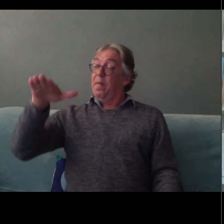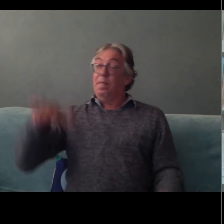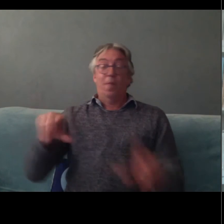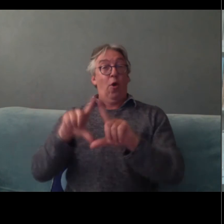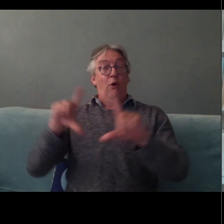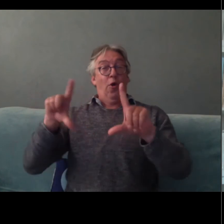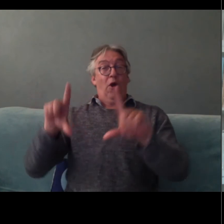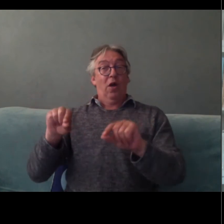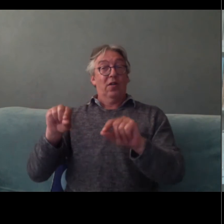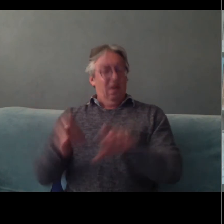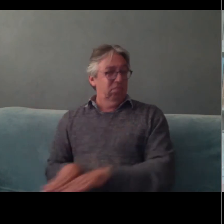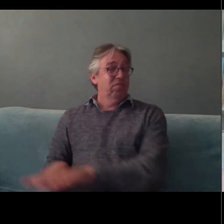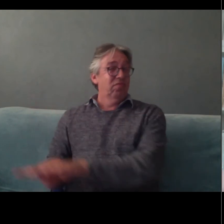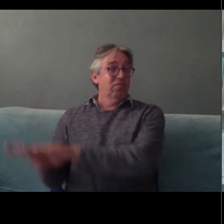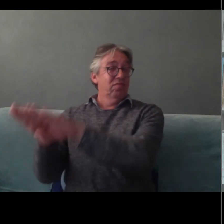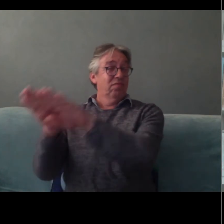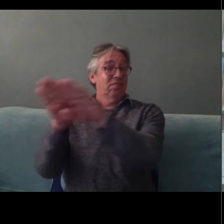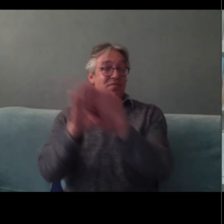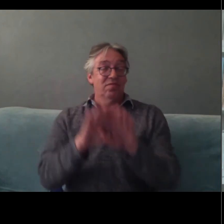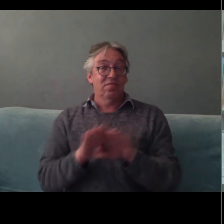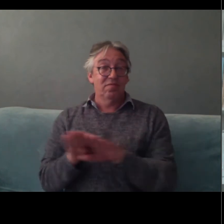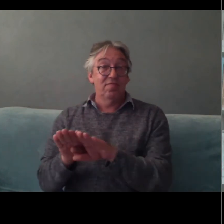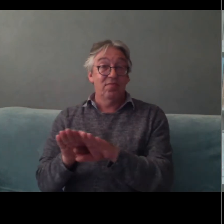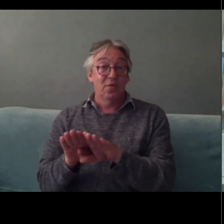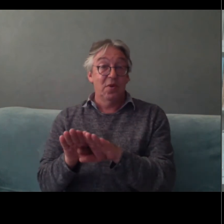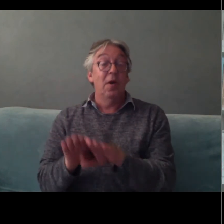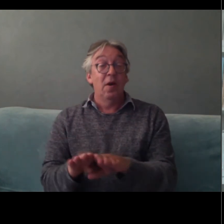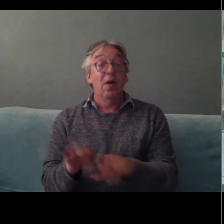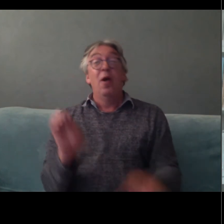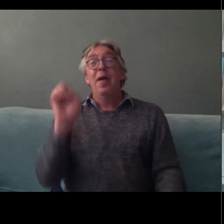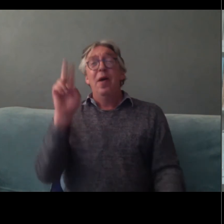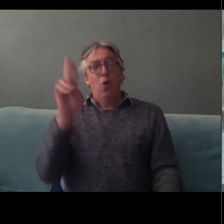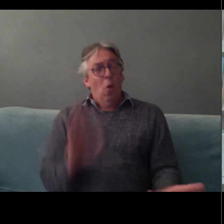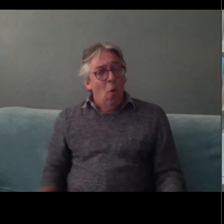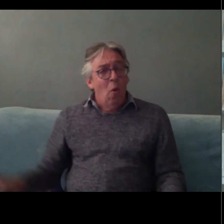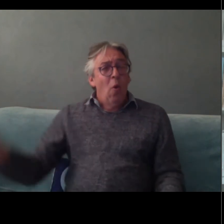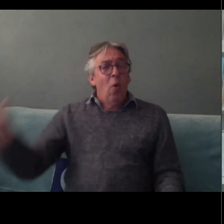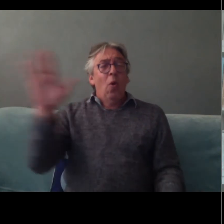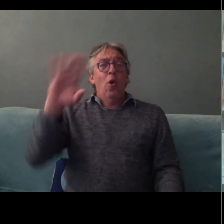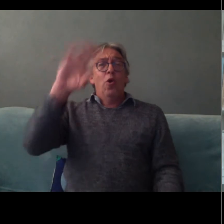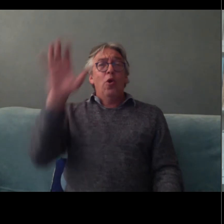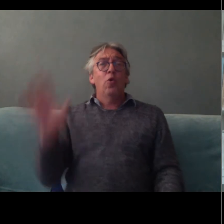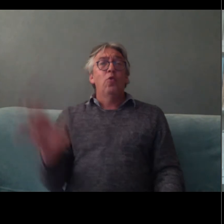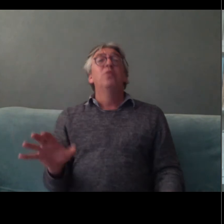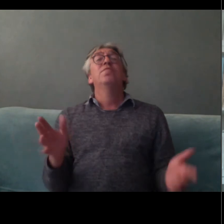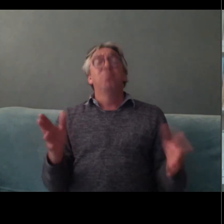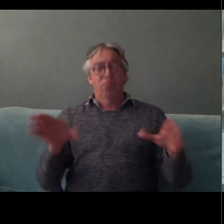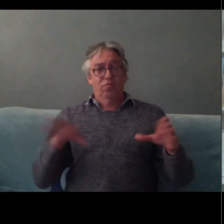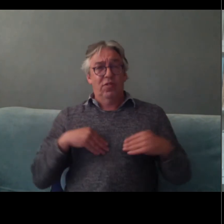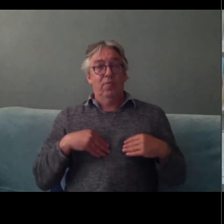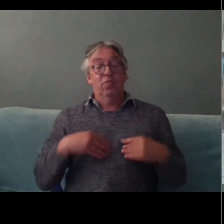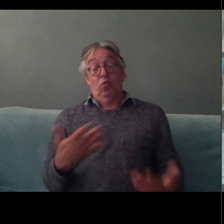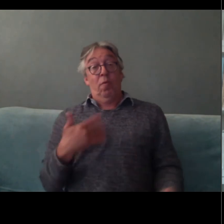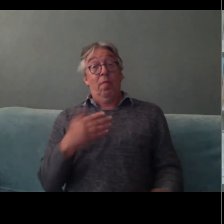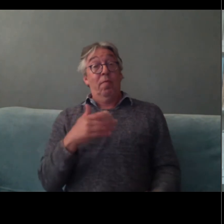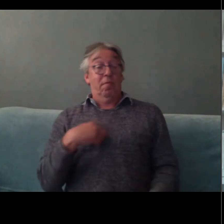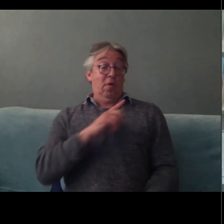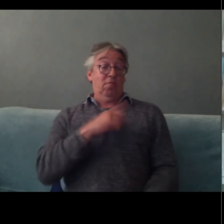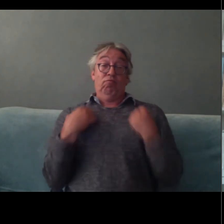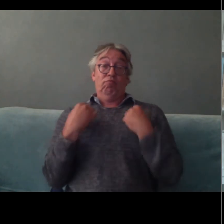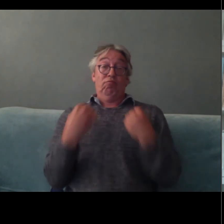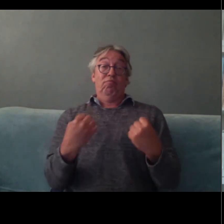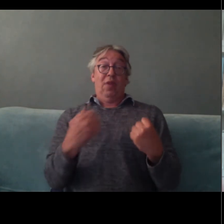each country, and which you can use in each country. So with my parking card, I can go to Belgium and use it there.